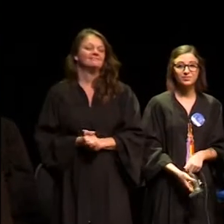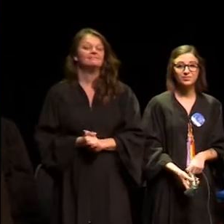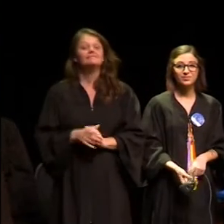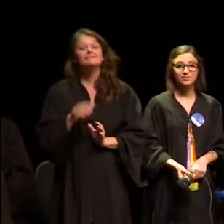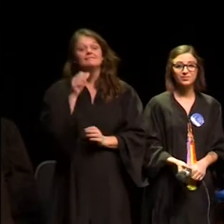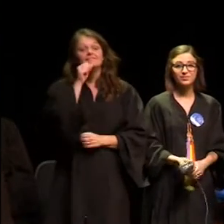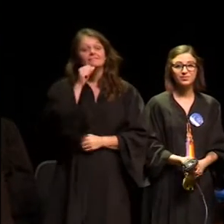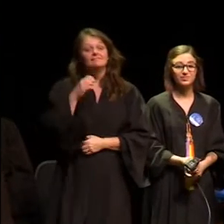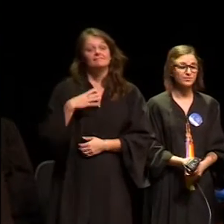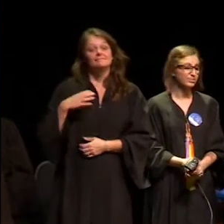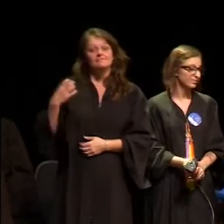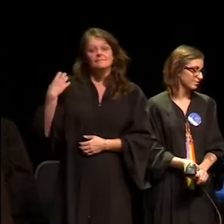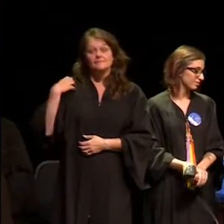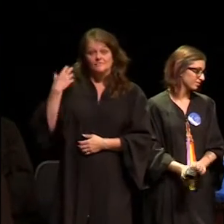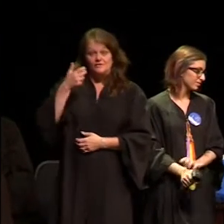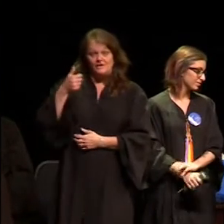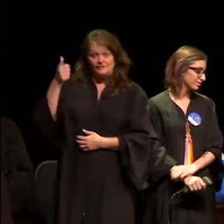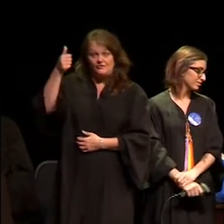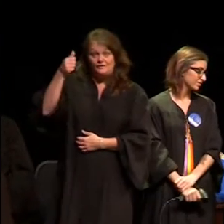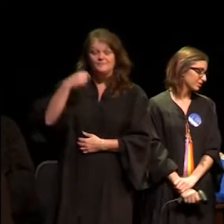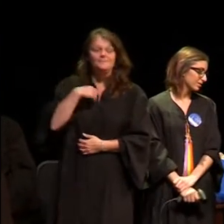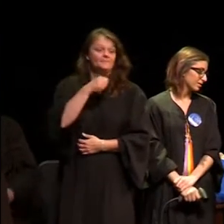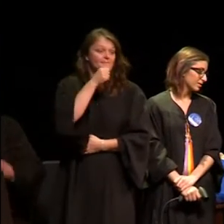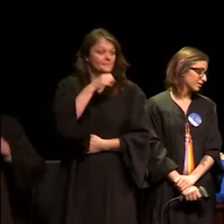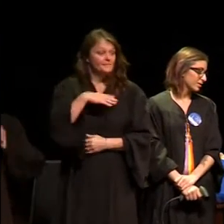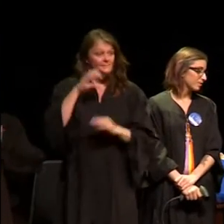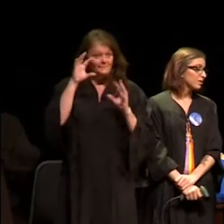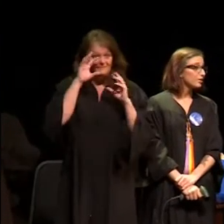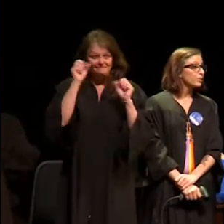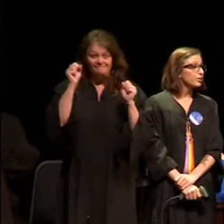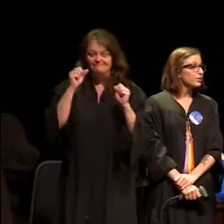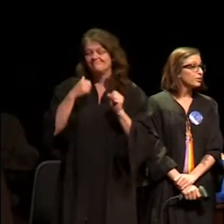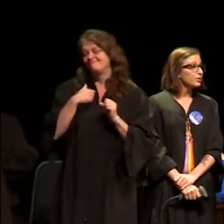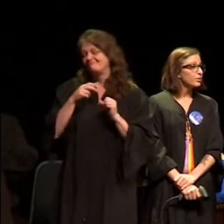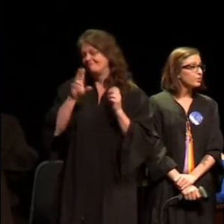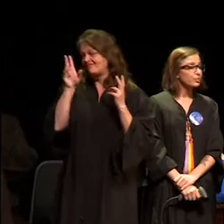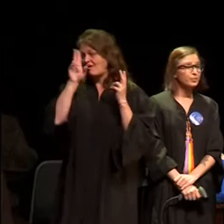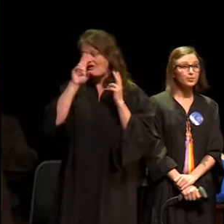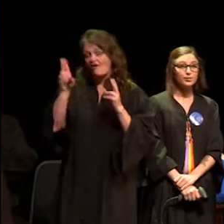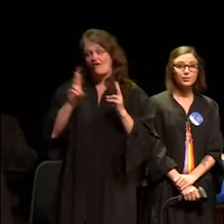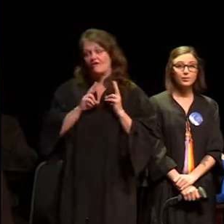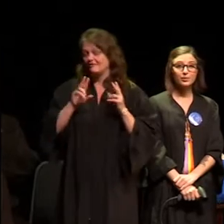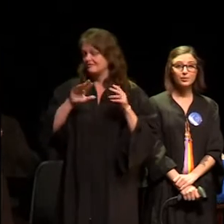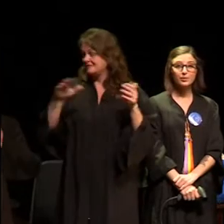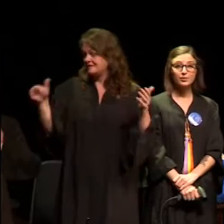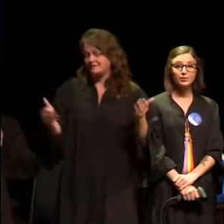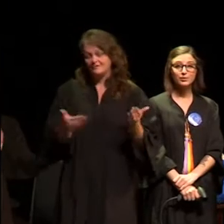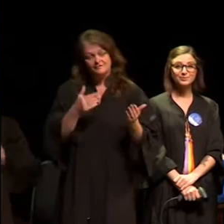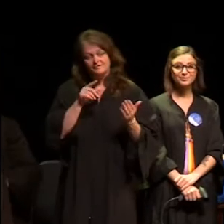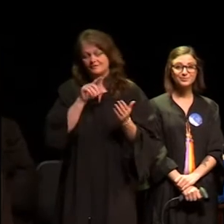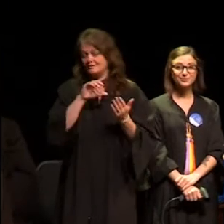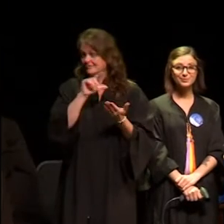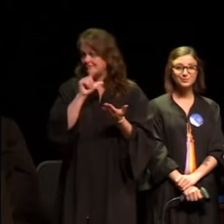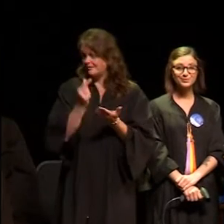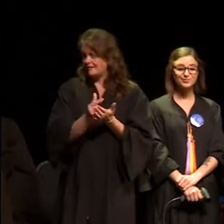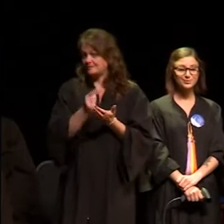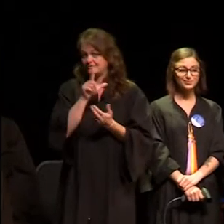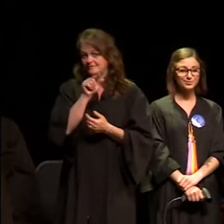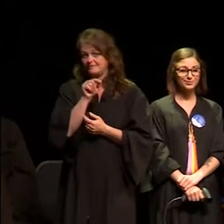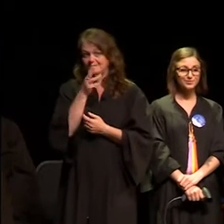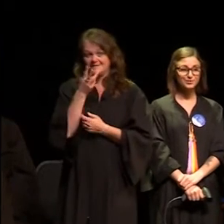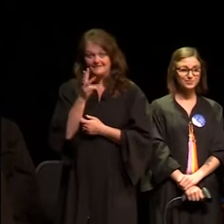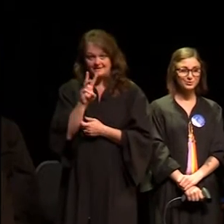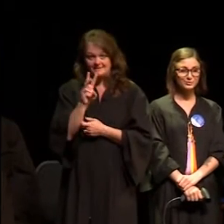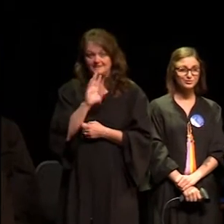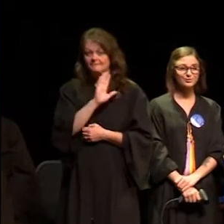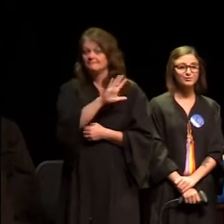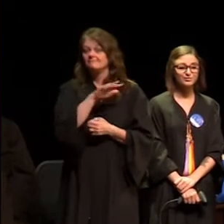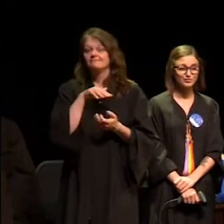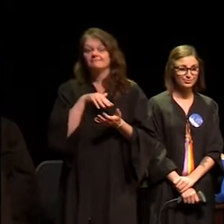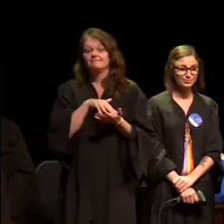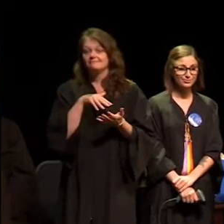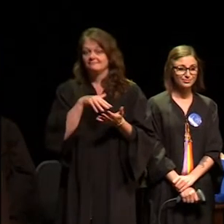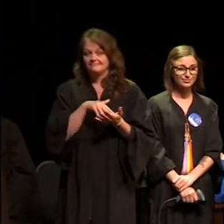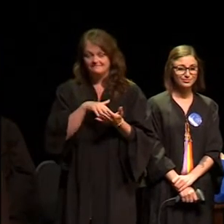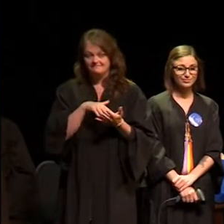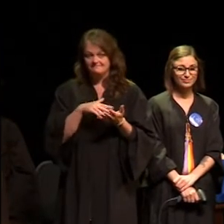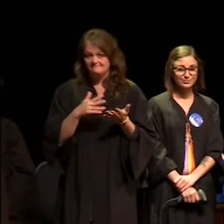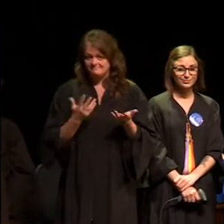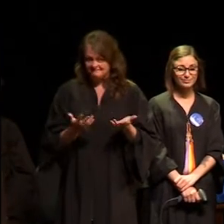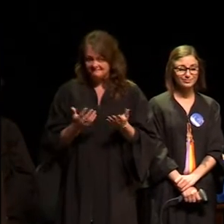Madam Chancellor, Madam President, I have the honor of presenting to you the graduates of 2016 for their credentials from